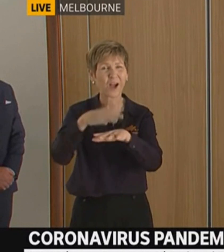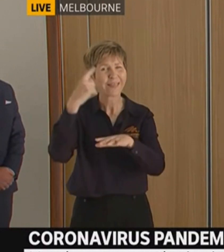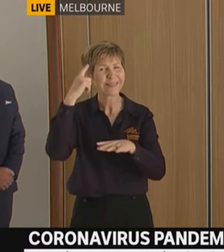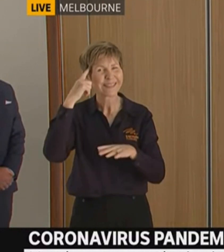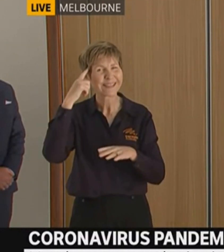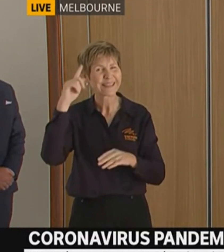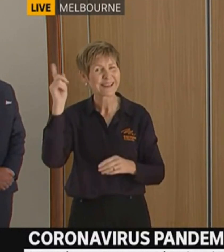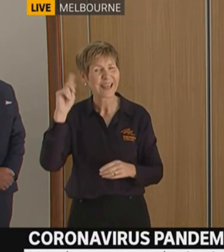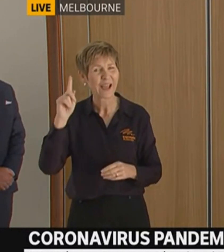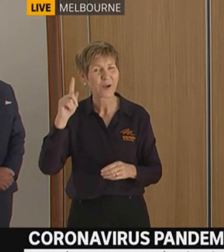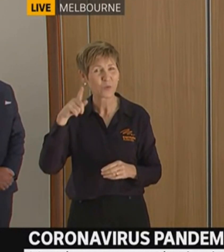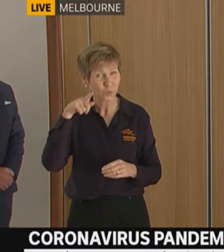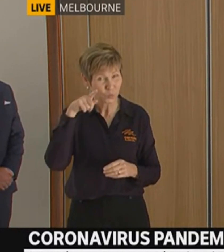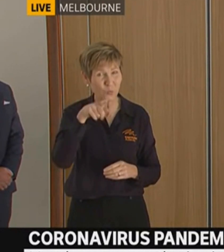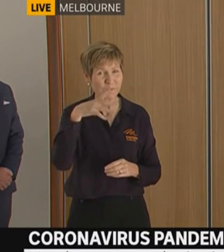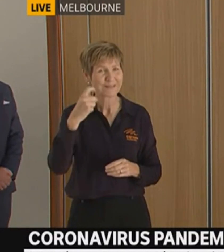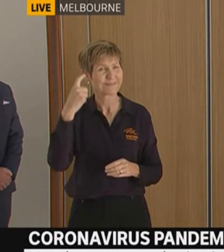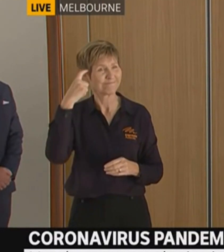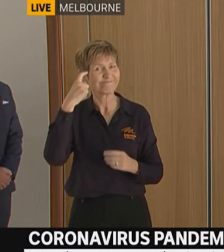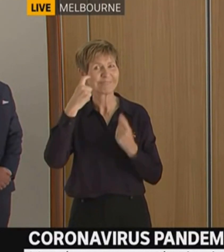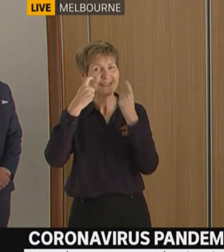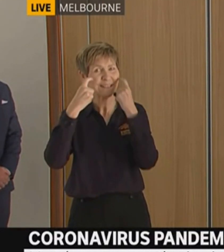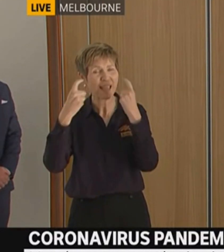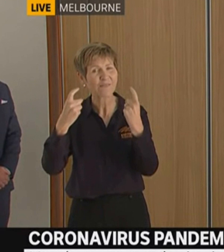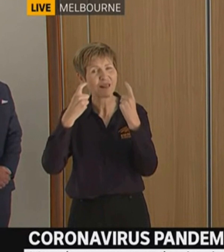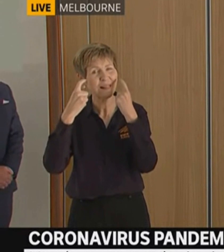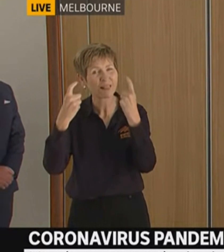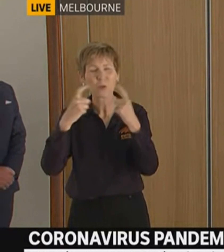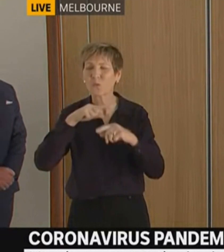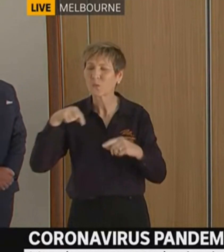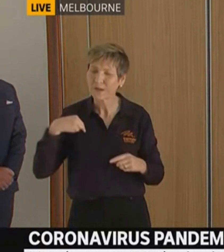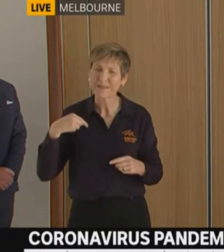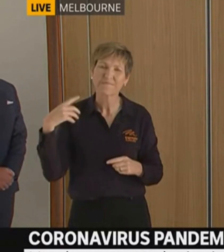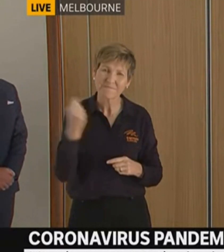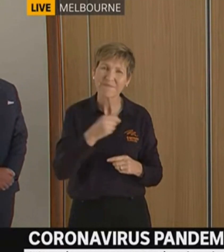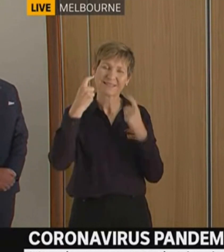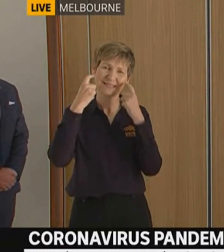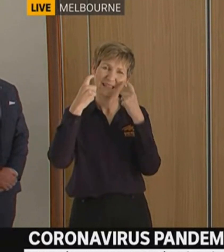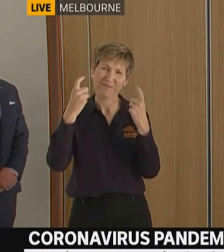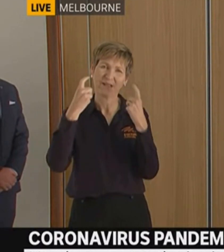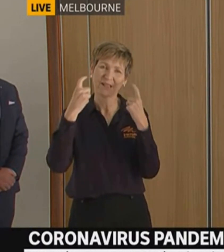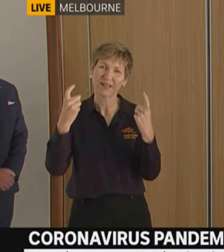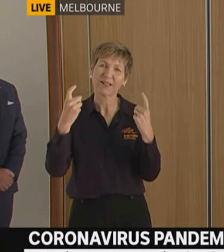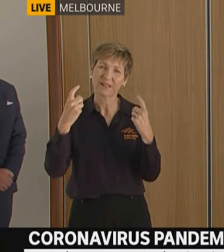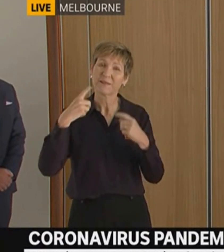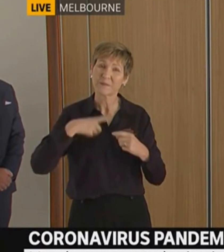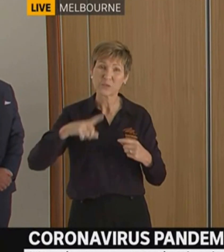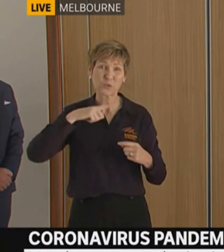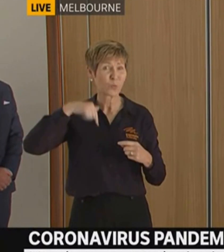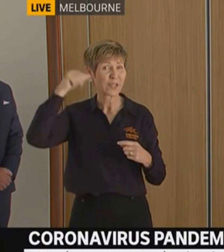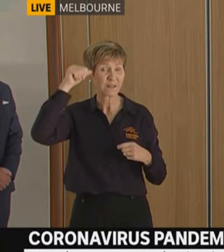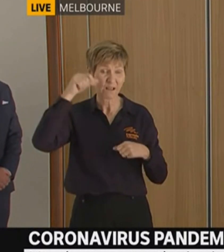all Australians to be incredibly cautious. We have to be cautious as we live through the next